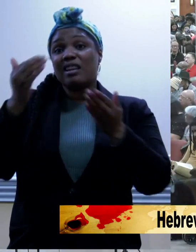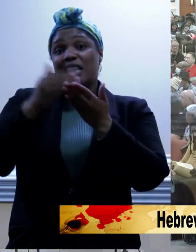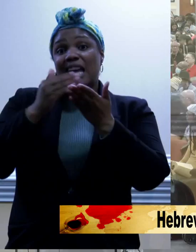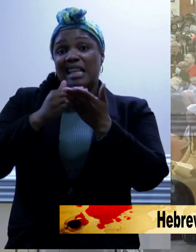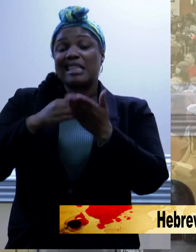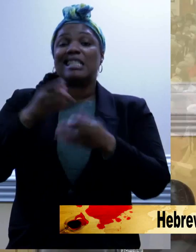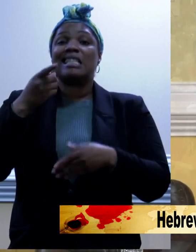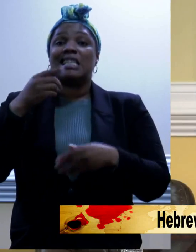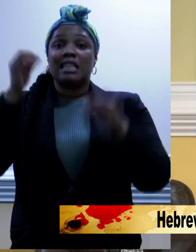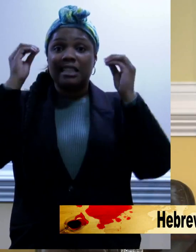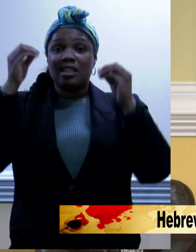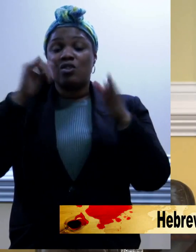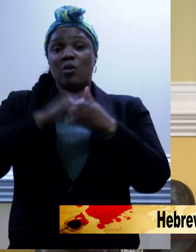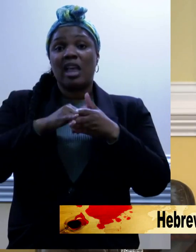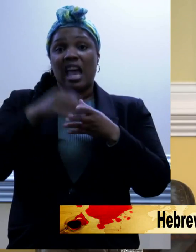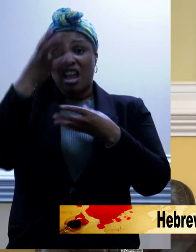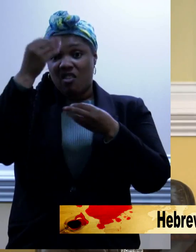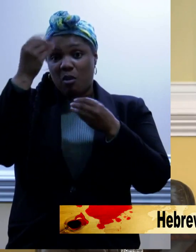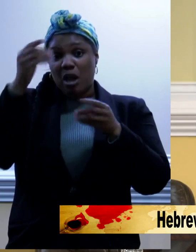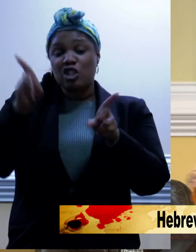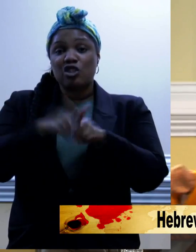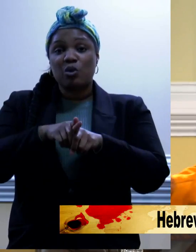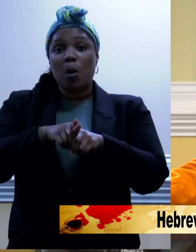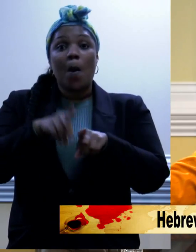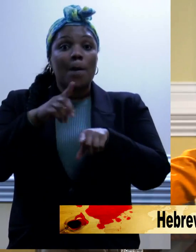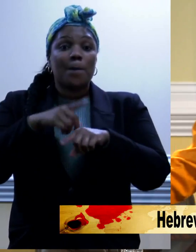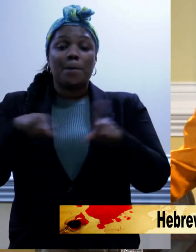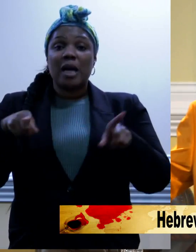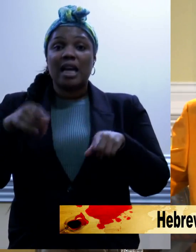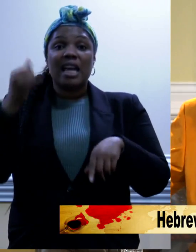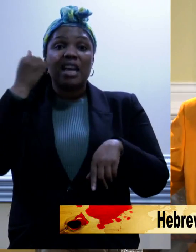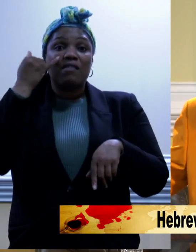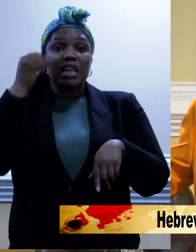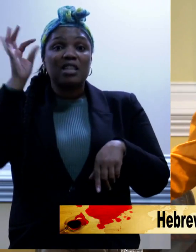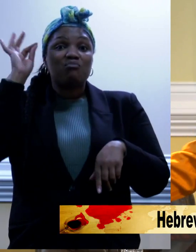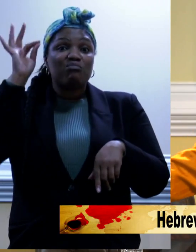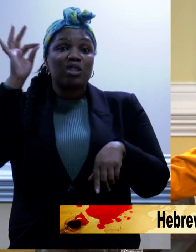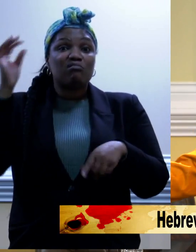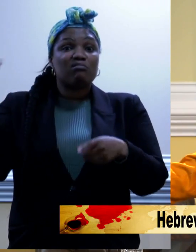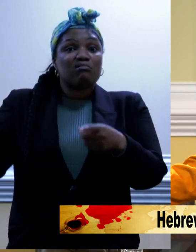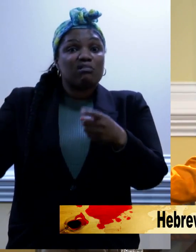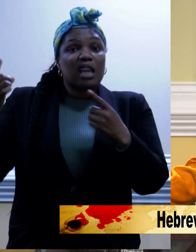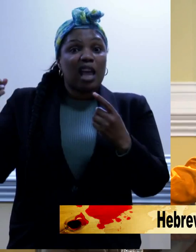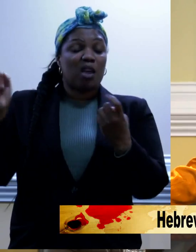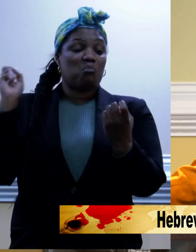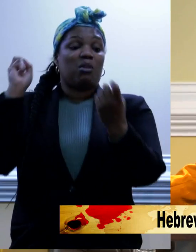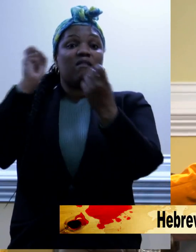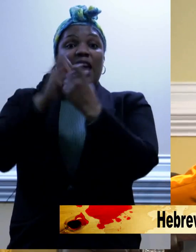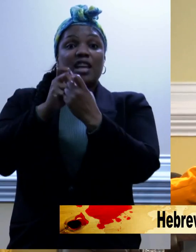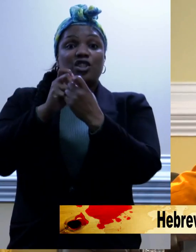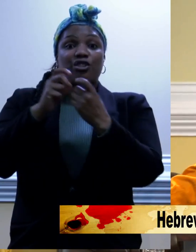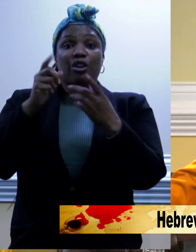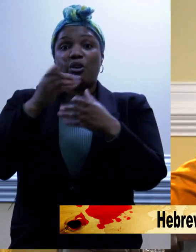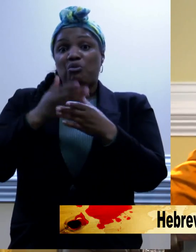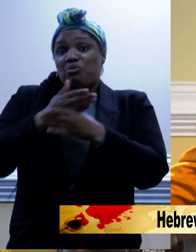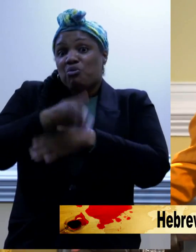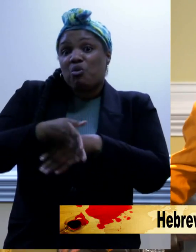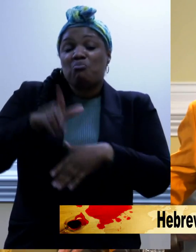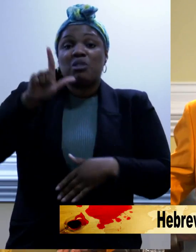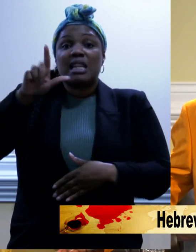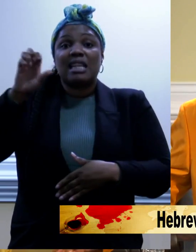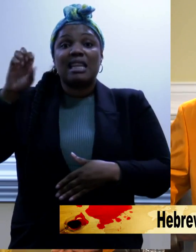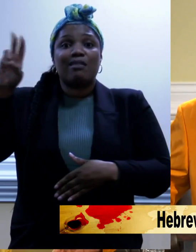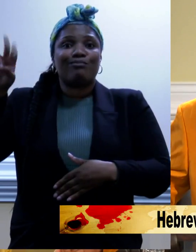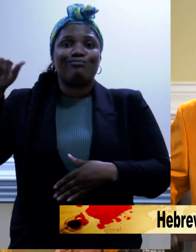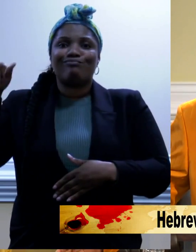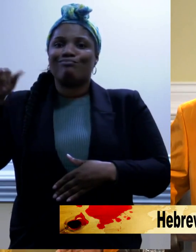everything. So now if these priests, if we could perfection by this priesthood, there would not have been a